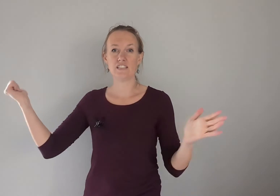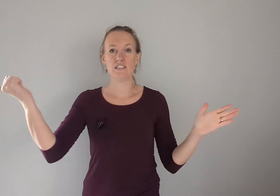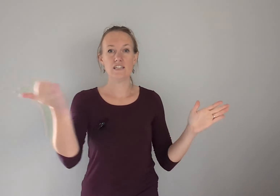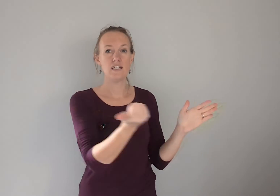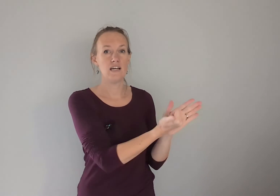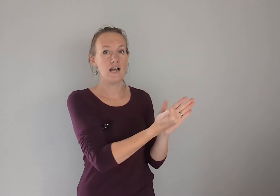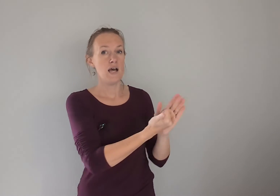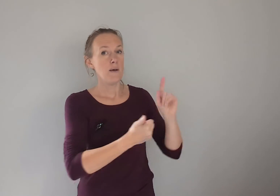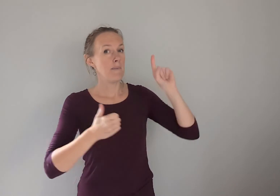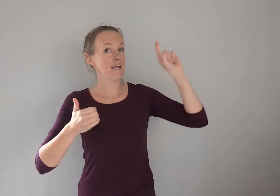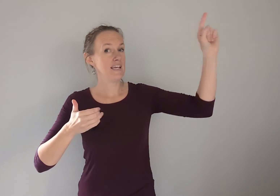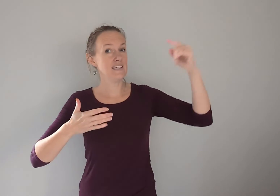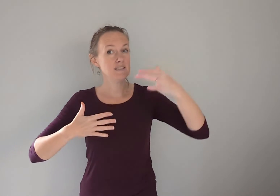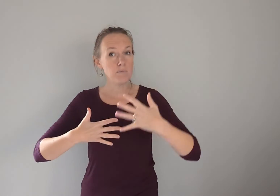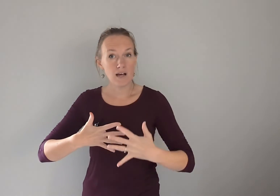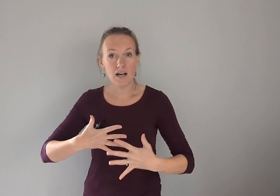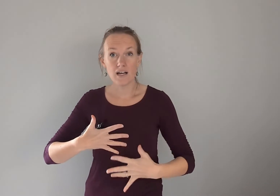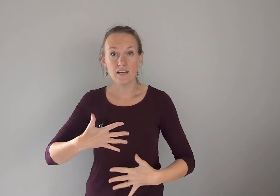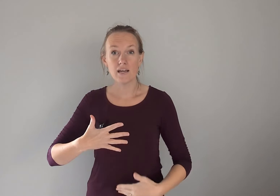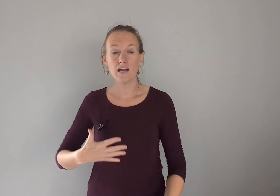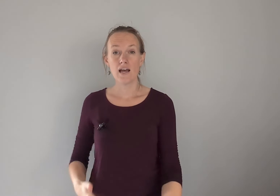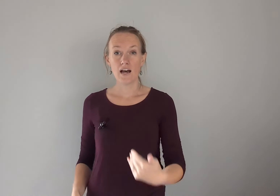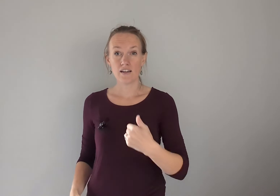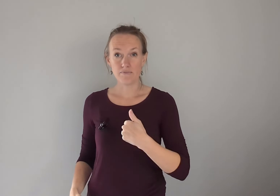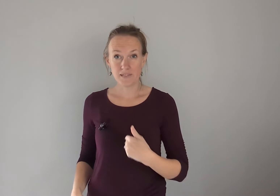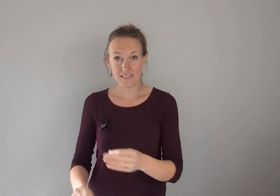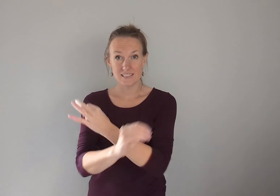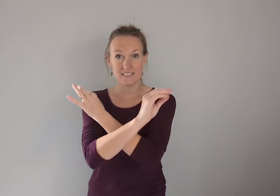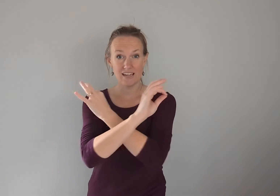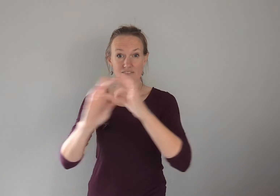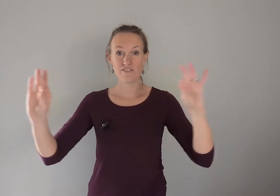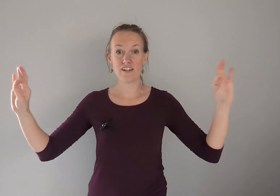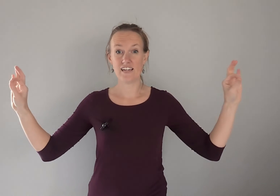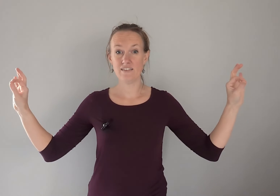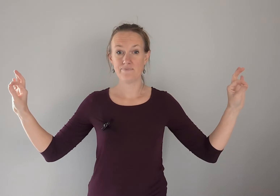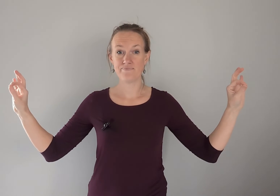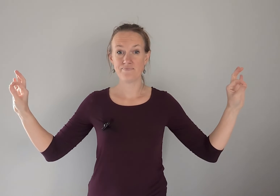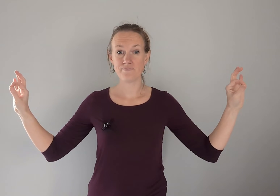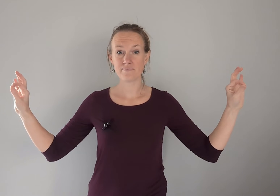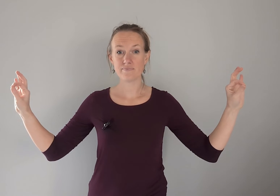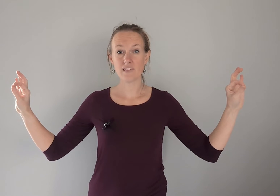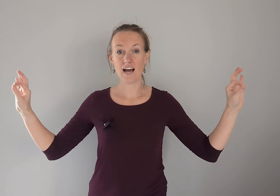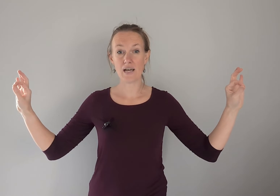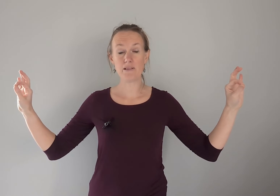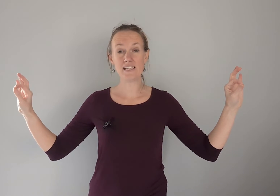crucifixion. By his blood, I've been set free. I believe